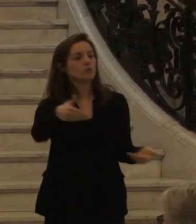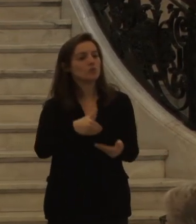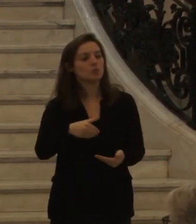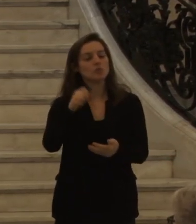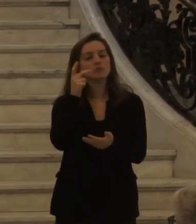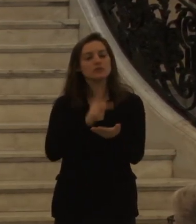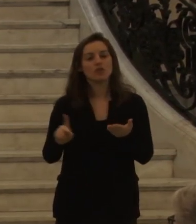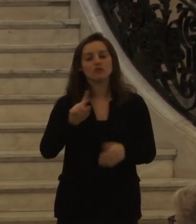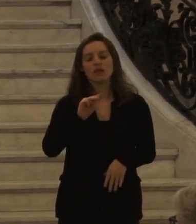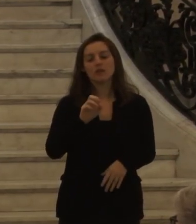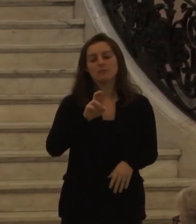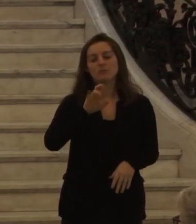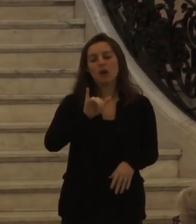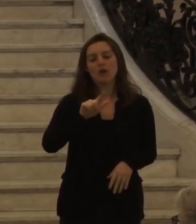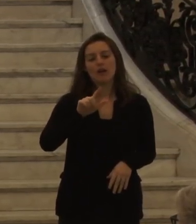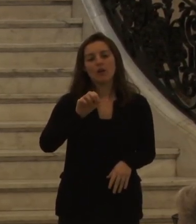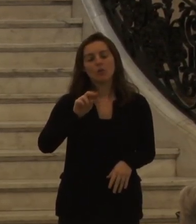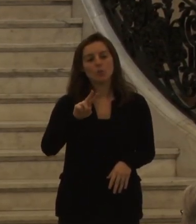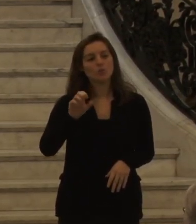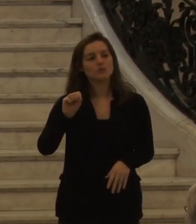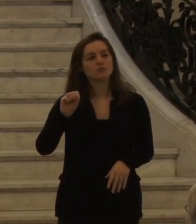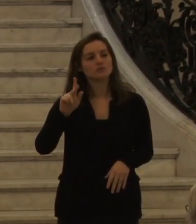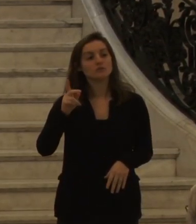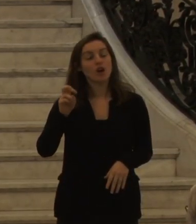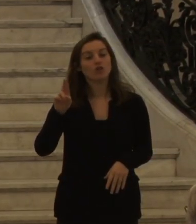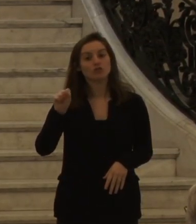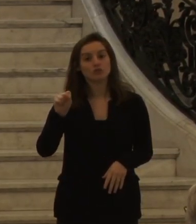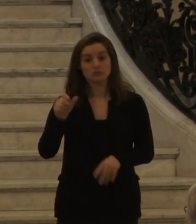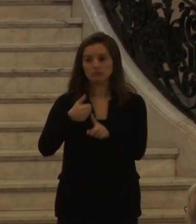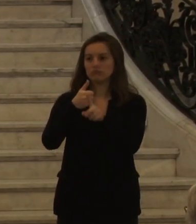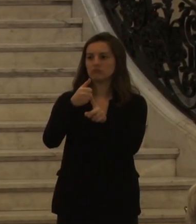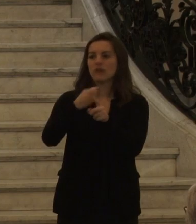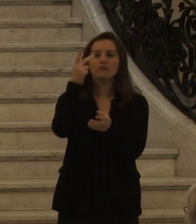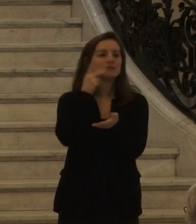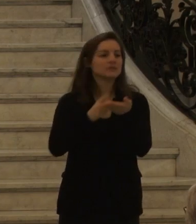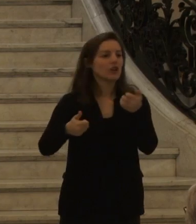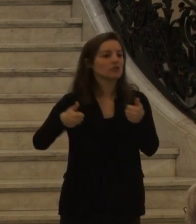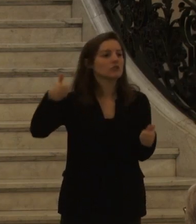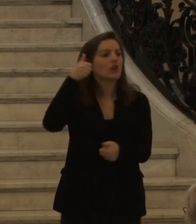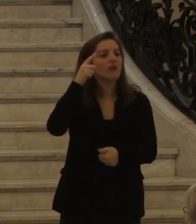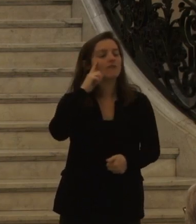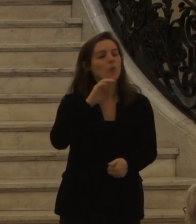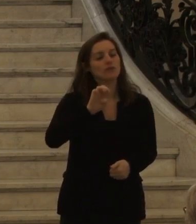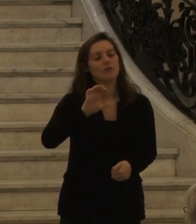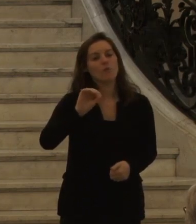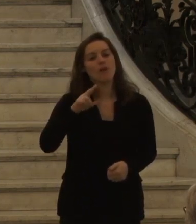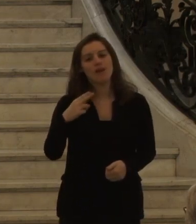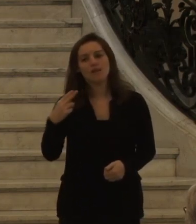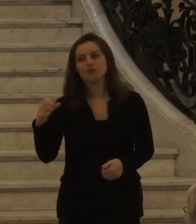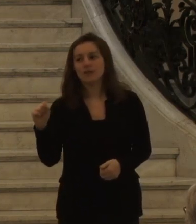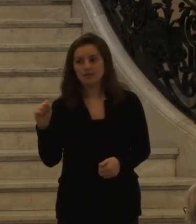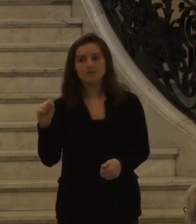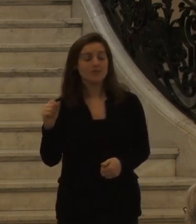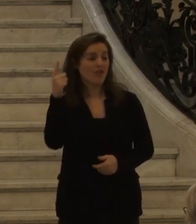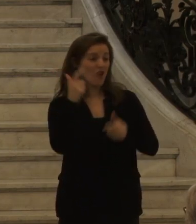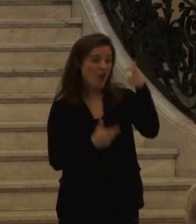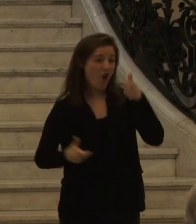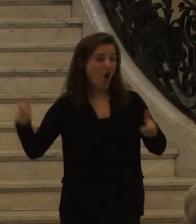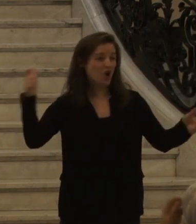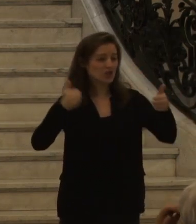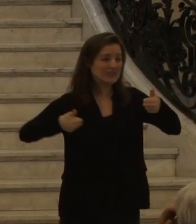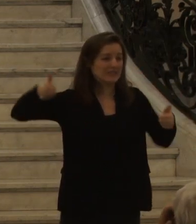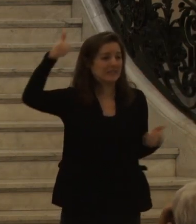Lou Sutters. Mary Lou Sutters is Secretary of Massachusetts Executive Office of Health and Human Services, the largest executive